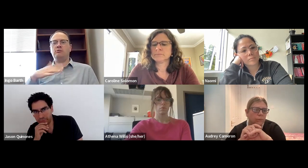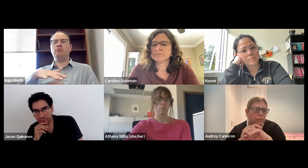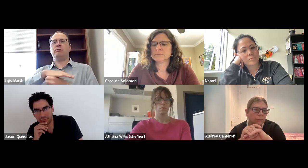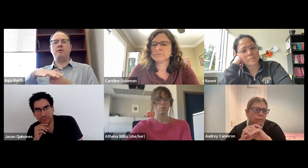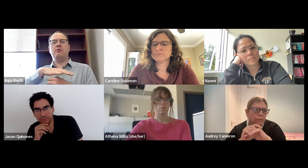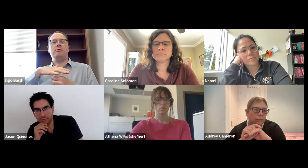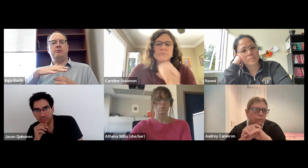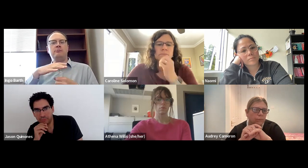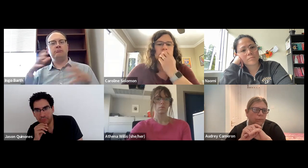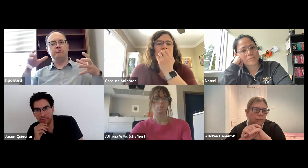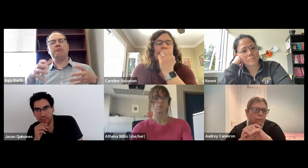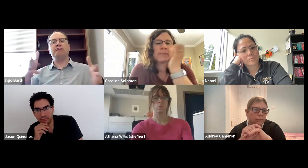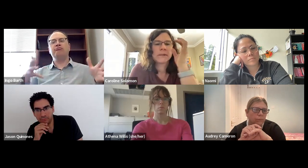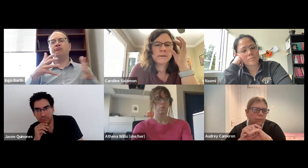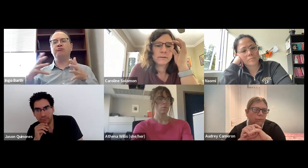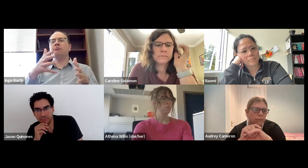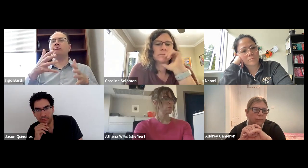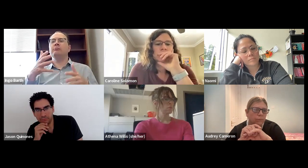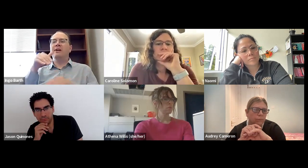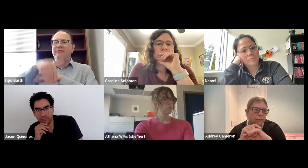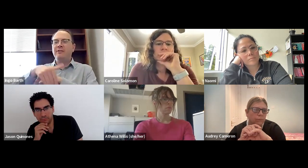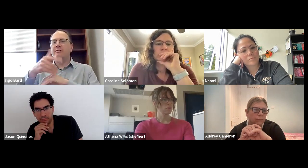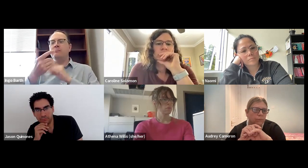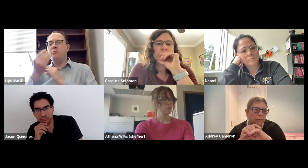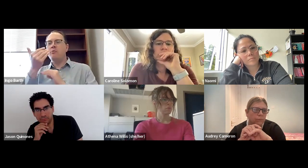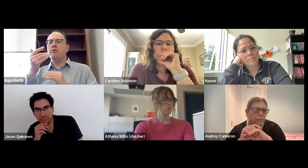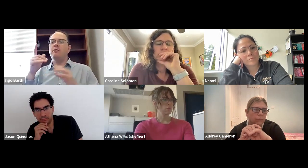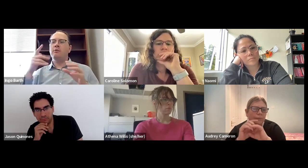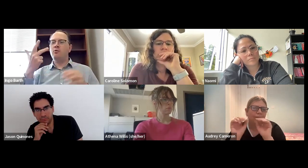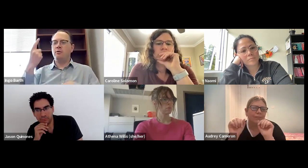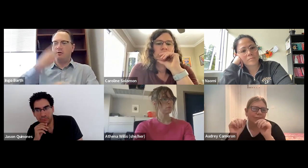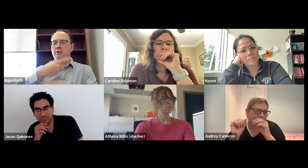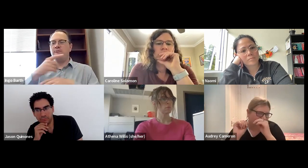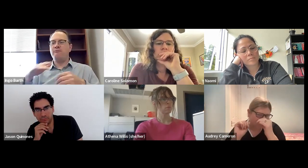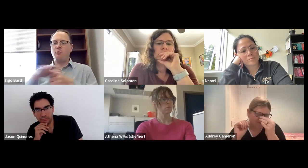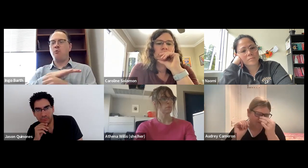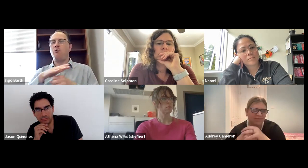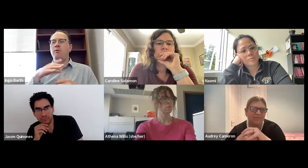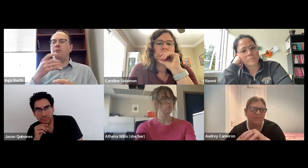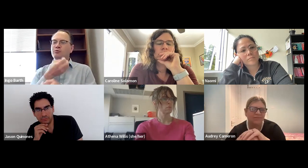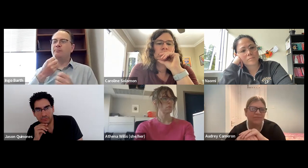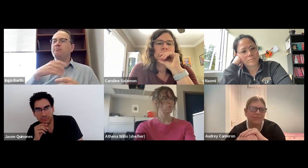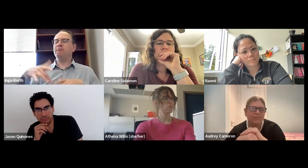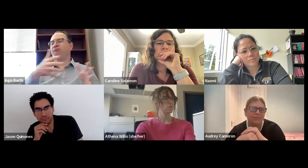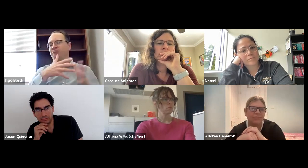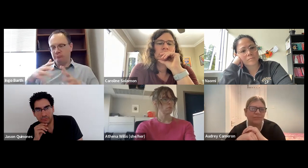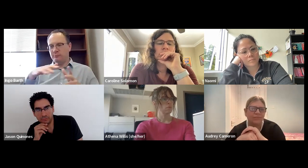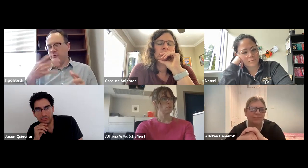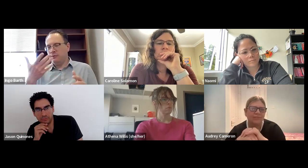STEM conference, it'd be nice to have something that's more local, where people are staying there for the full 3 days. So they have more of